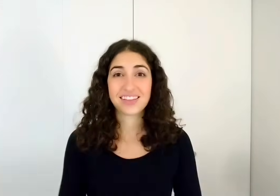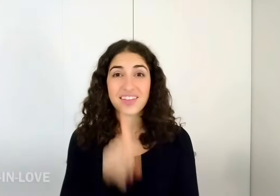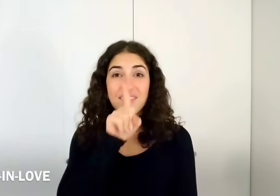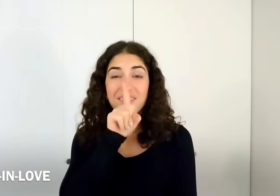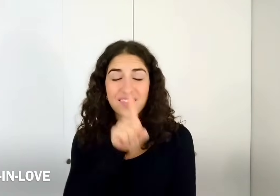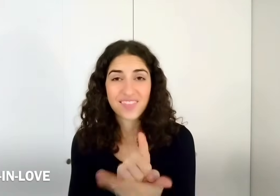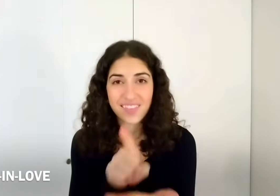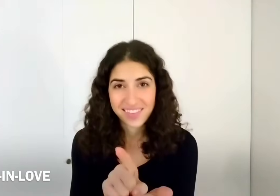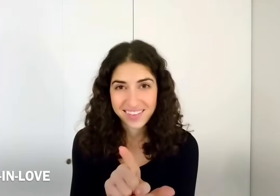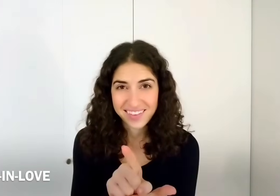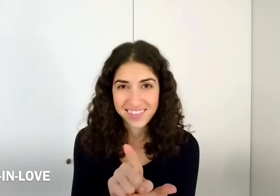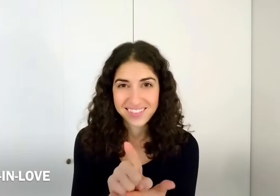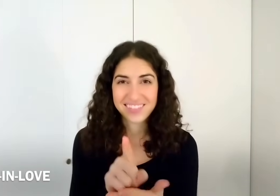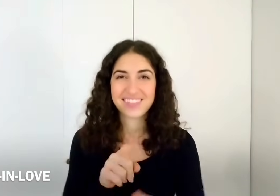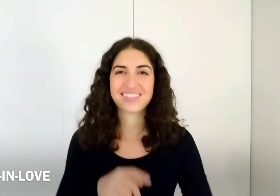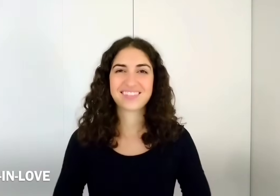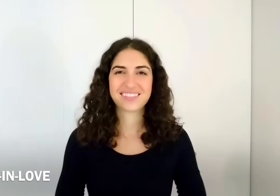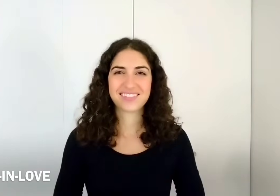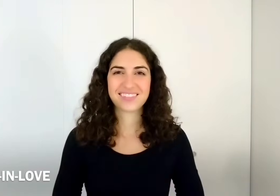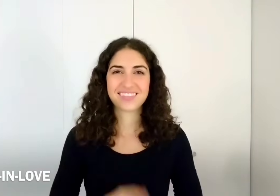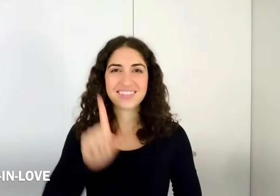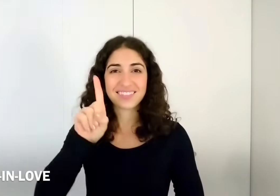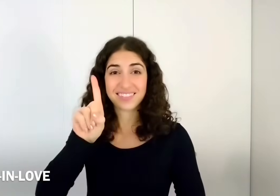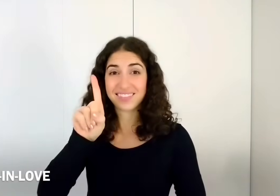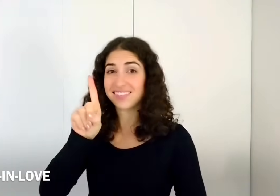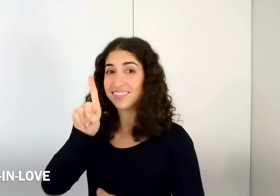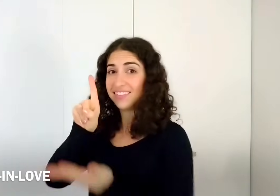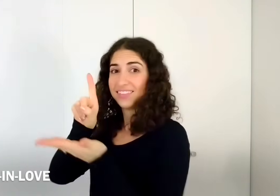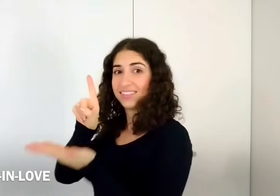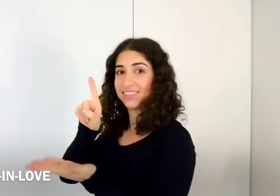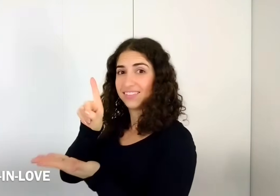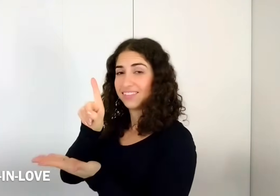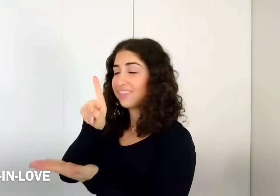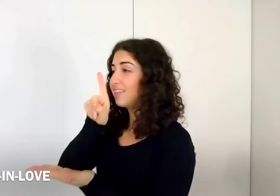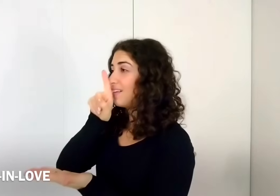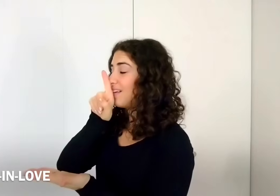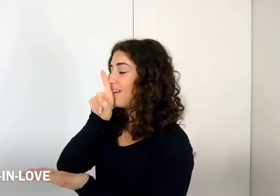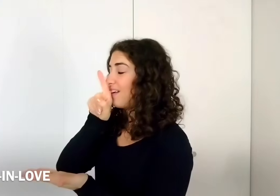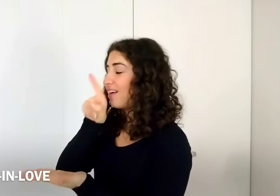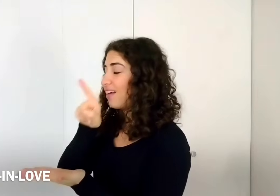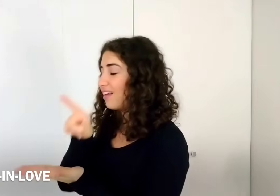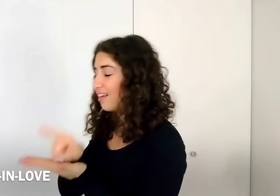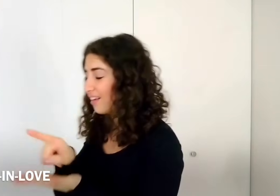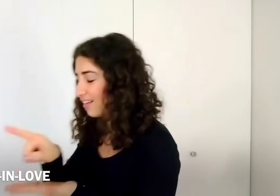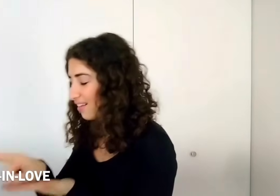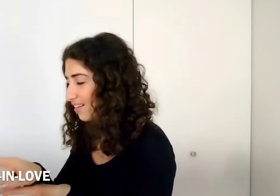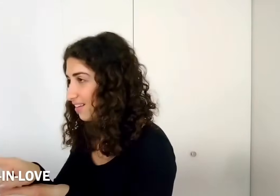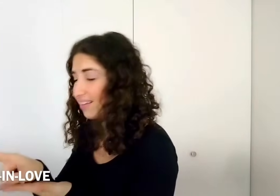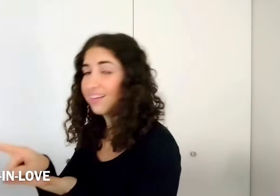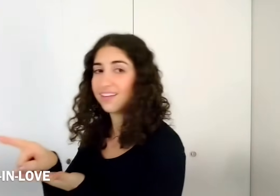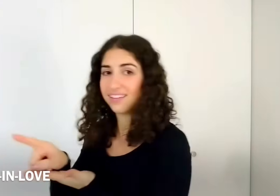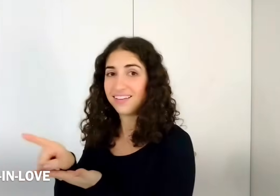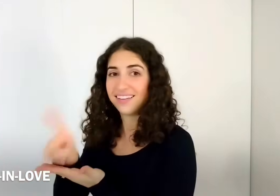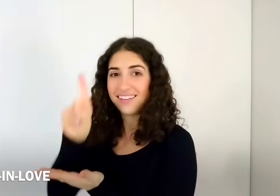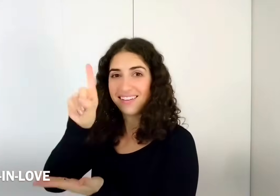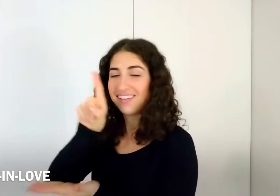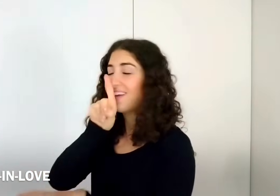And now let's focus on relationships. Fall in love. So that's the one hand shape. Fall in love.